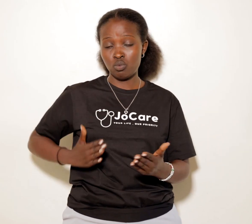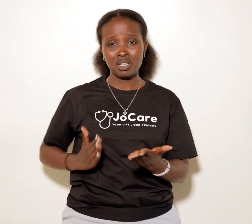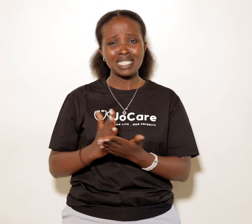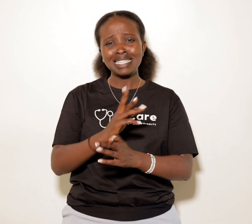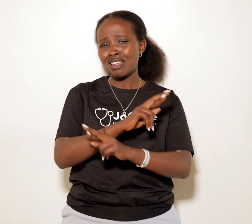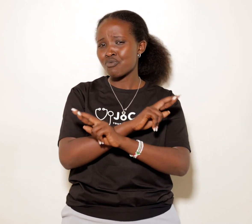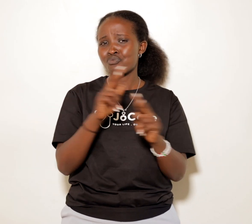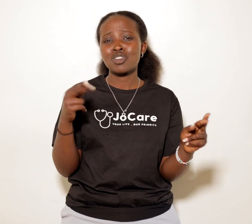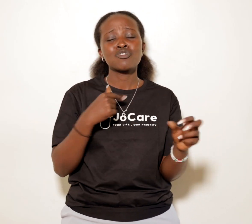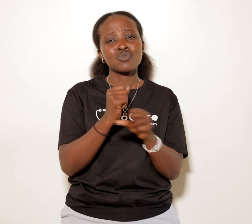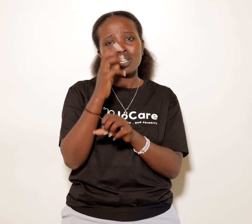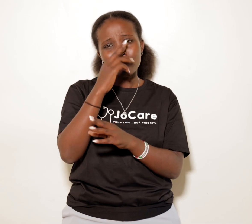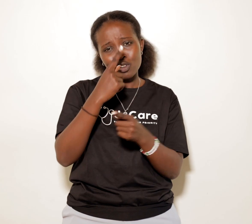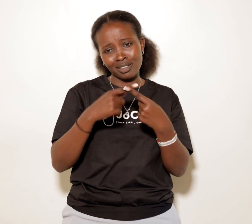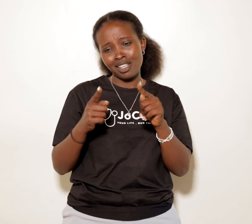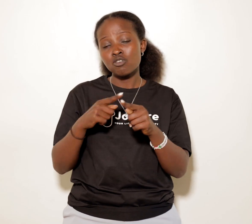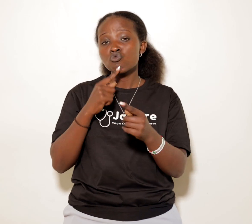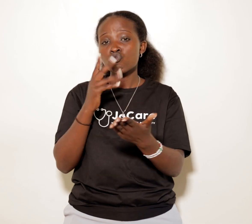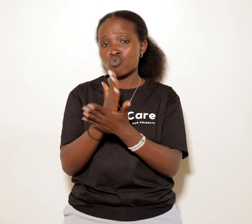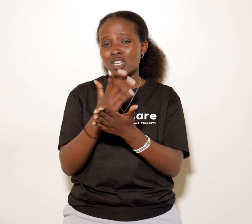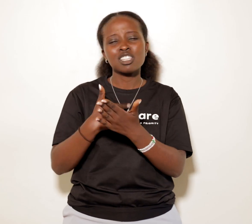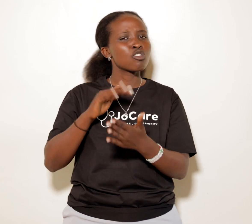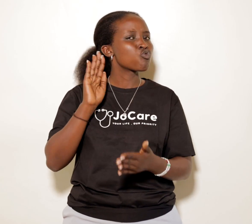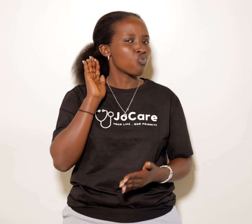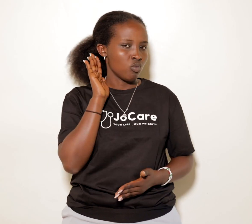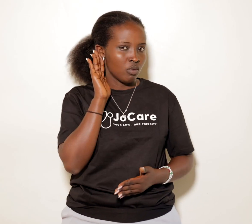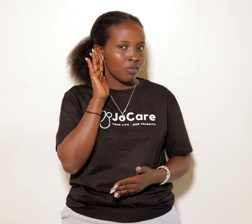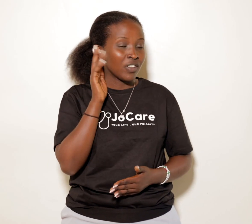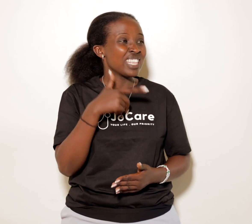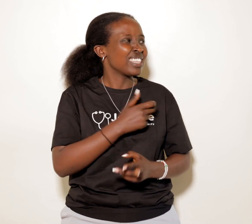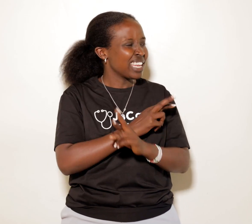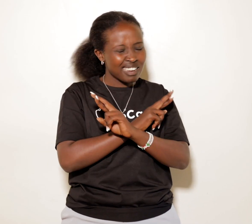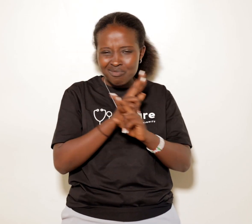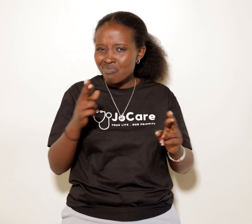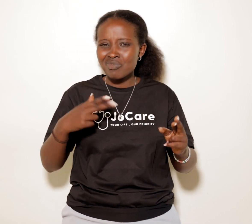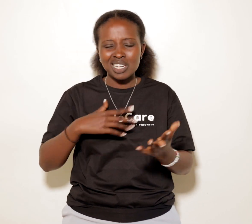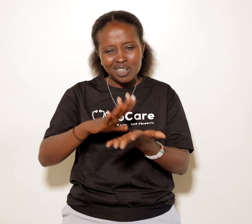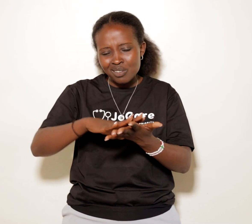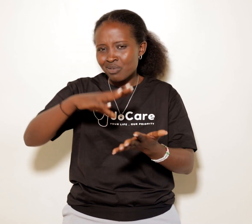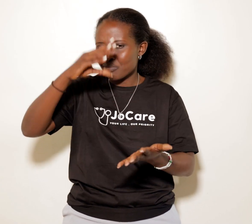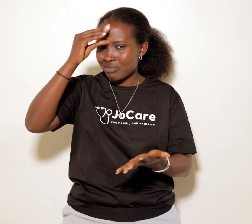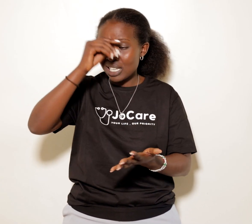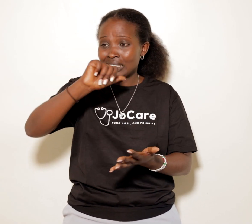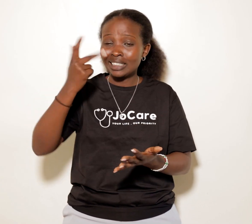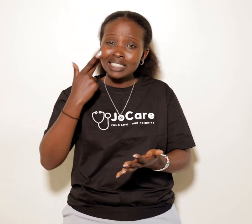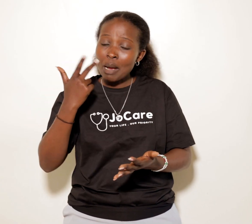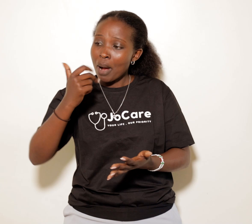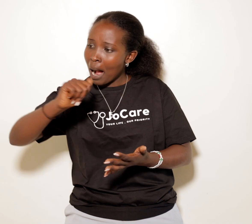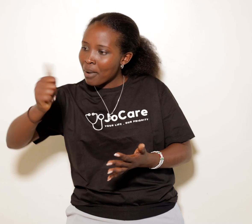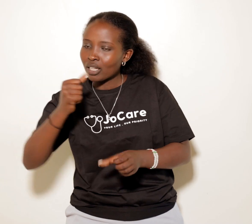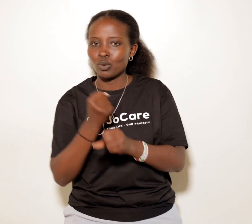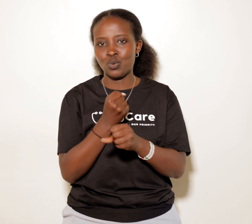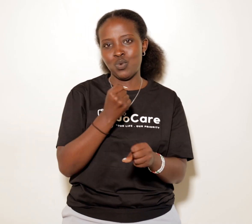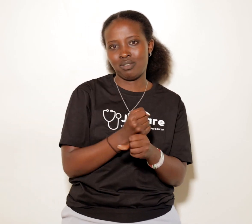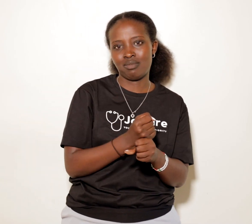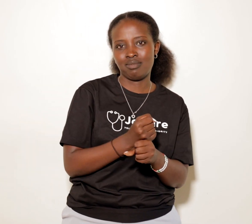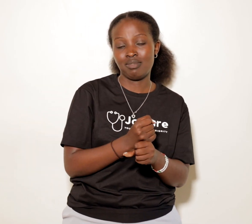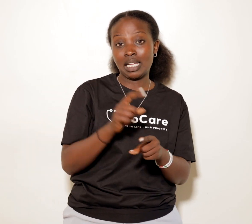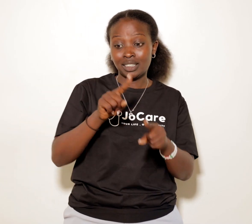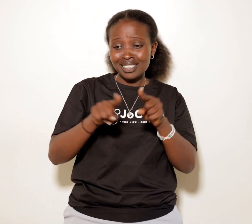able to do so much more than we actually understand. They're able to learn like other people do. They might not be on the same